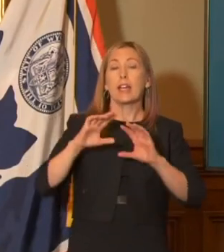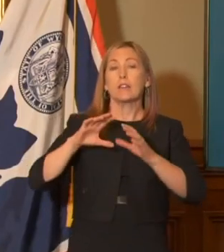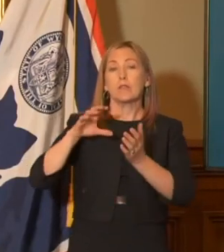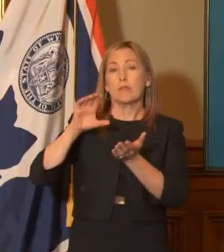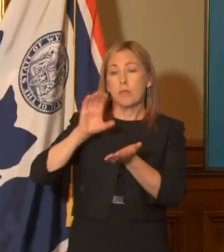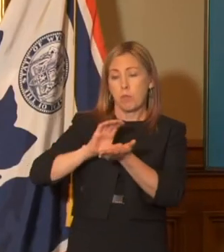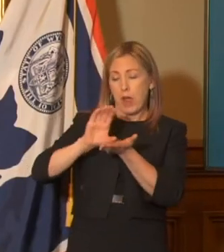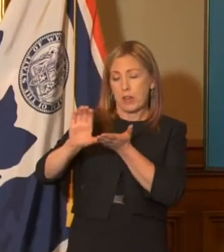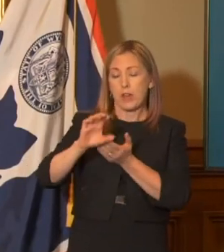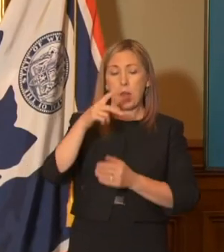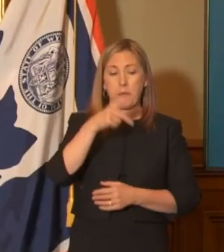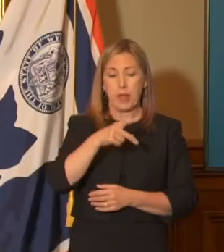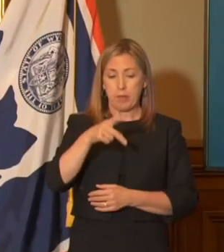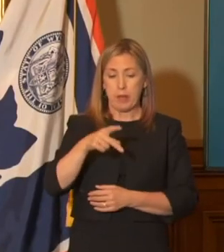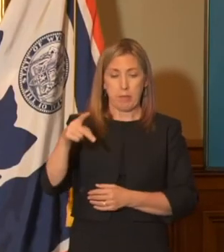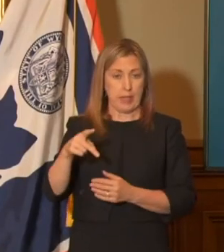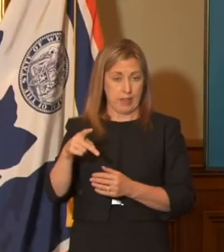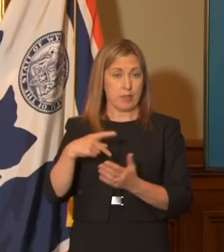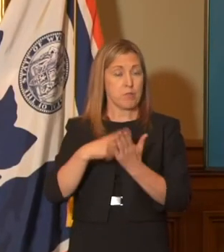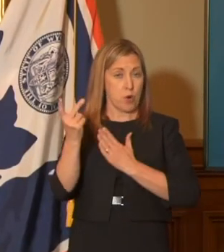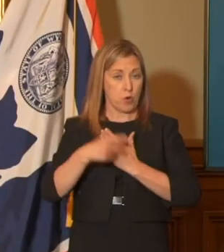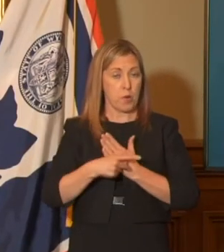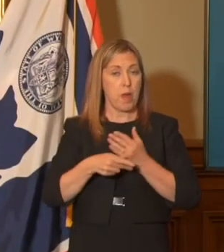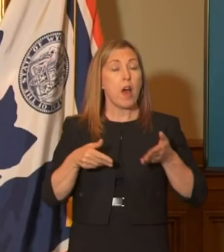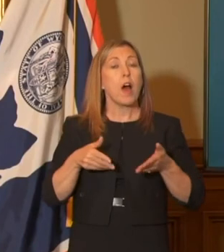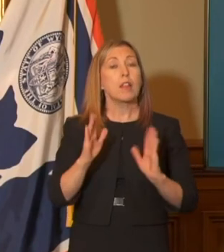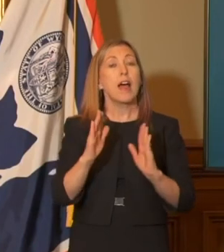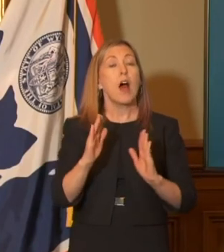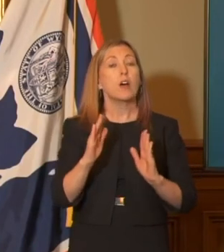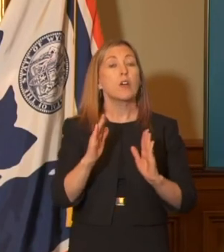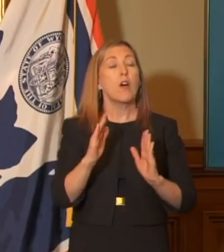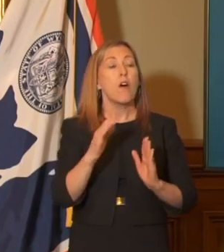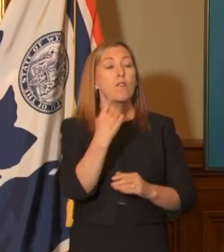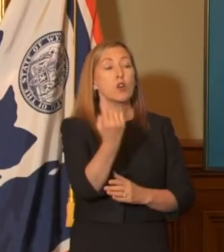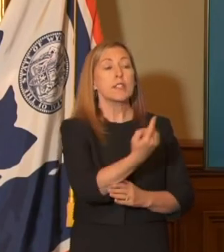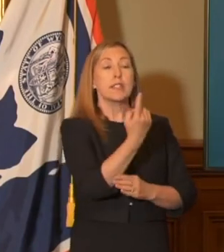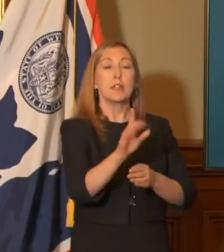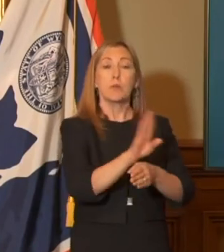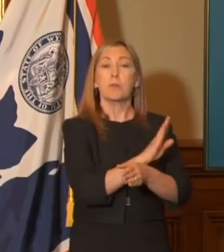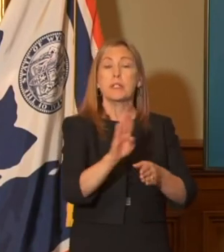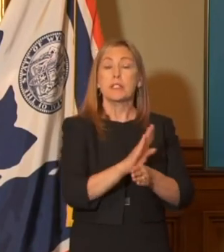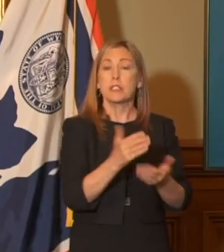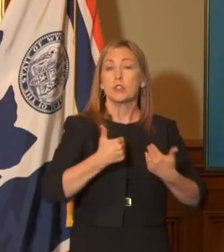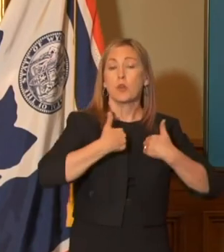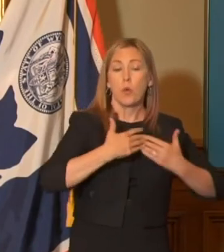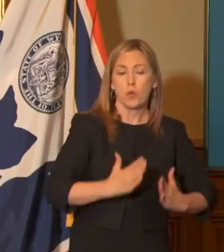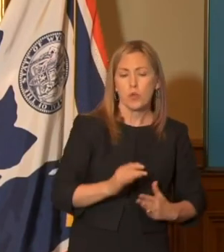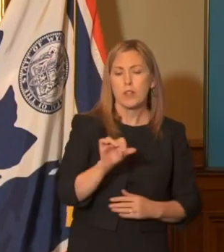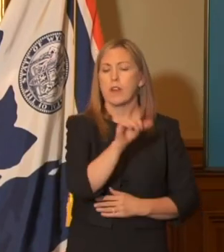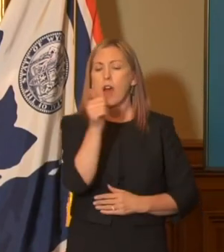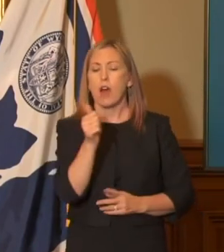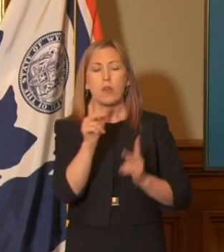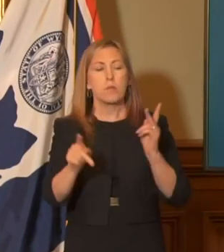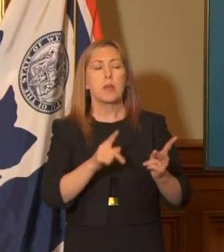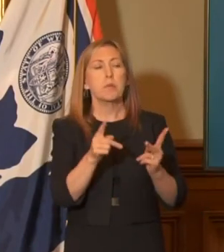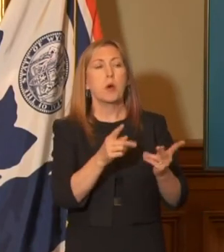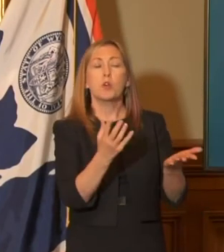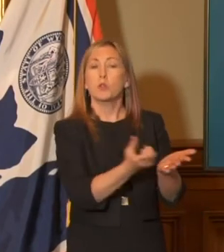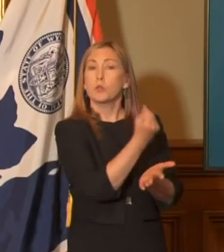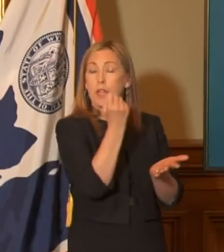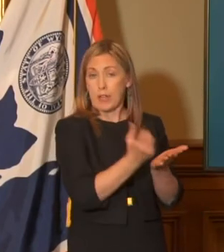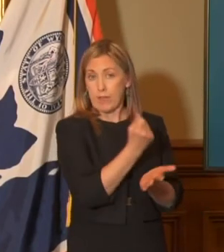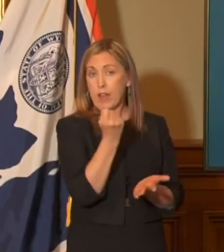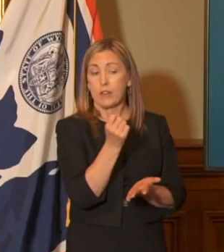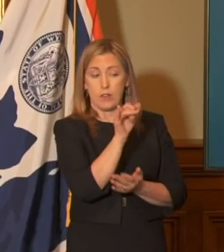the PPP program did allow for sole proprietors and some others to be able to take advantage